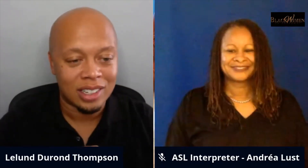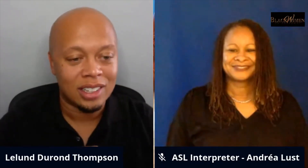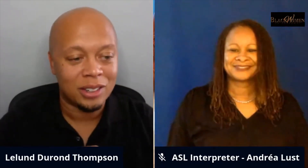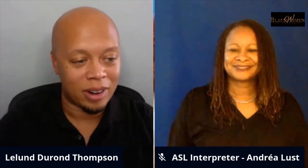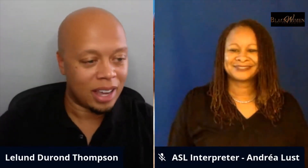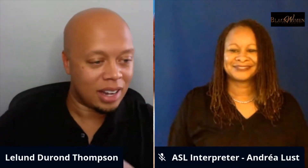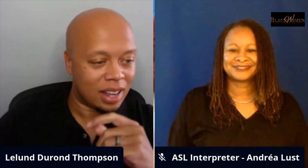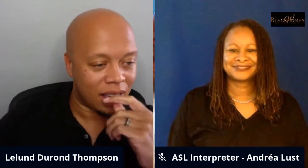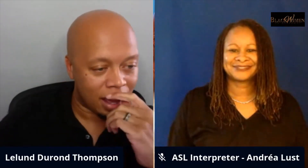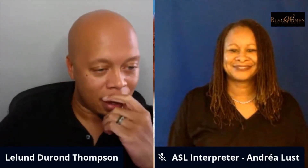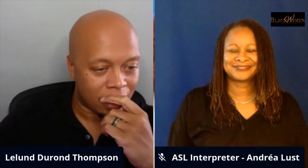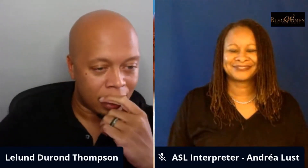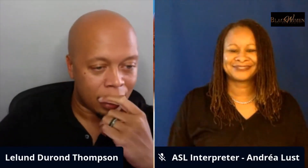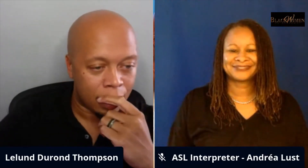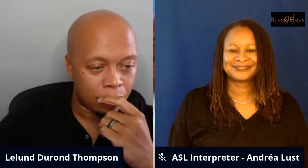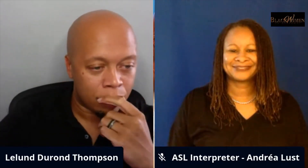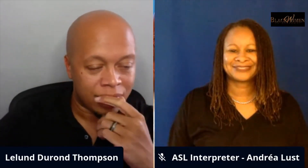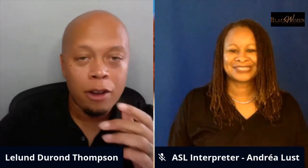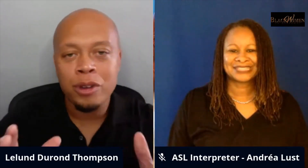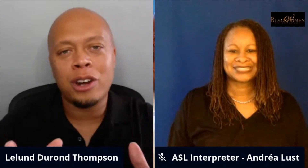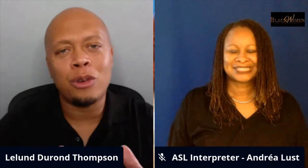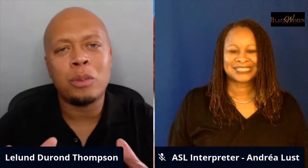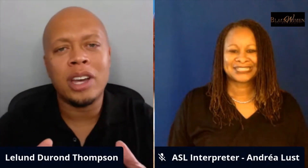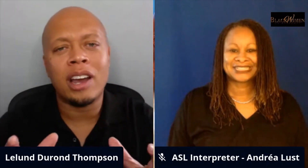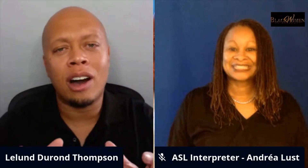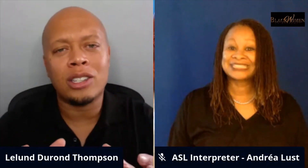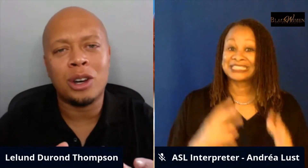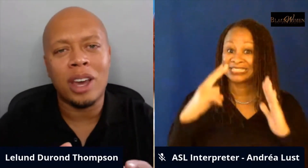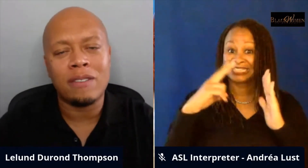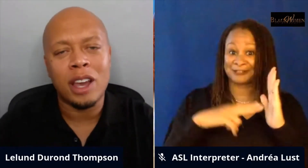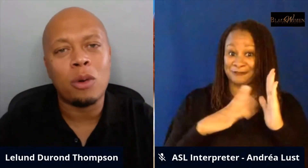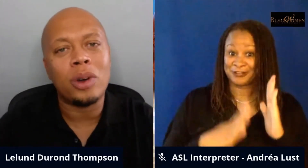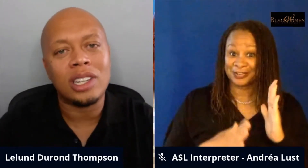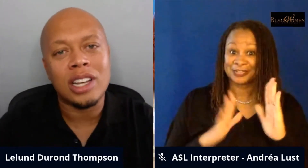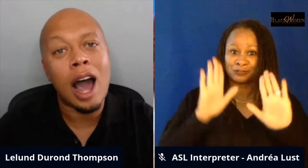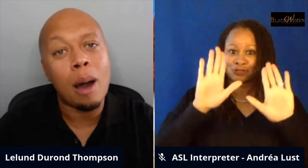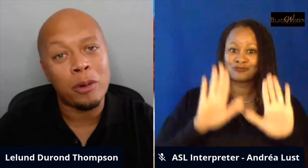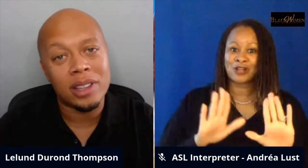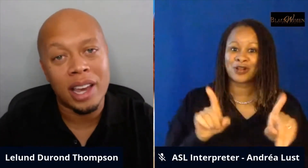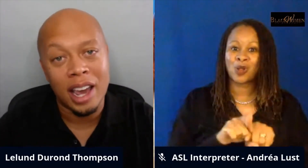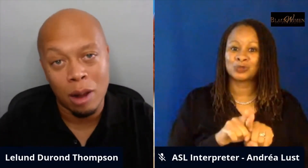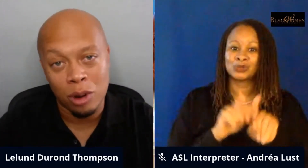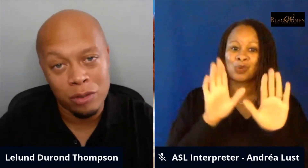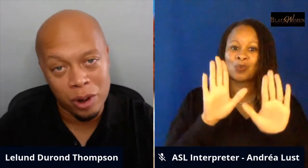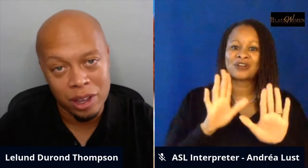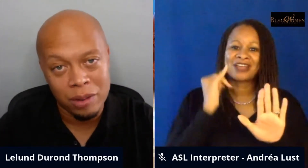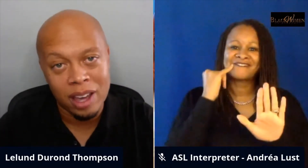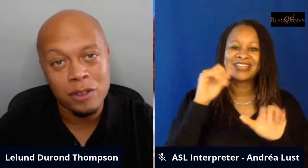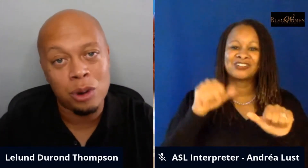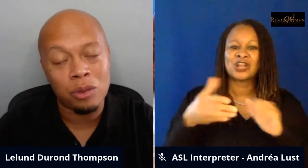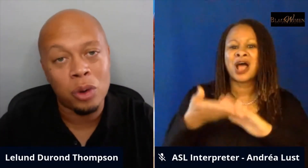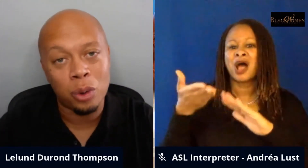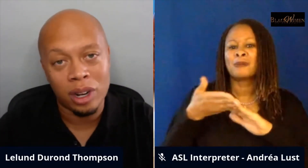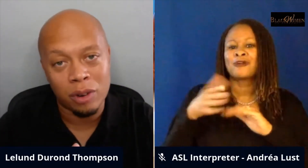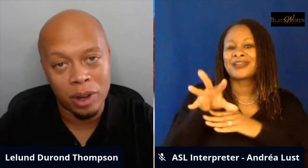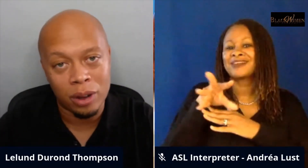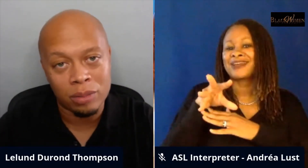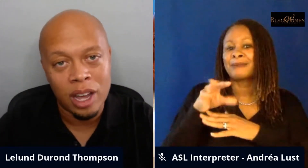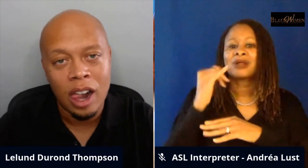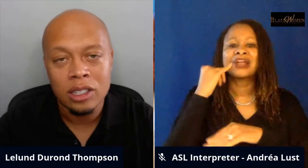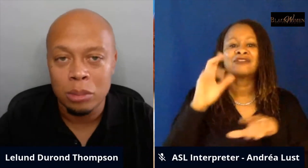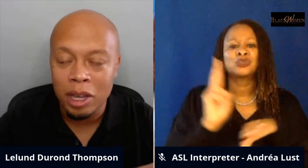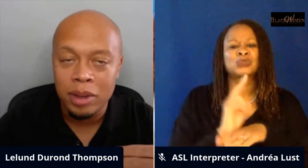Let's see, great. And that reader, it would be great also if they were willing to operate the camera for you if you're recording from